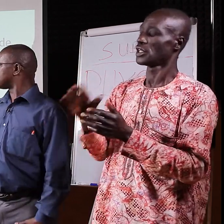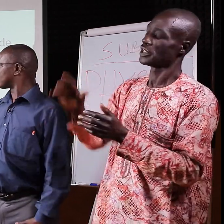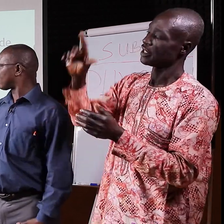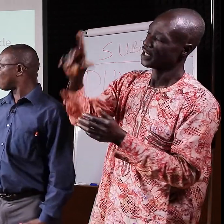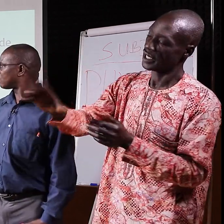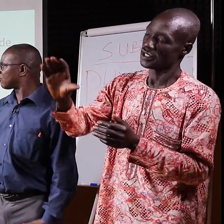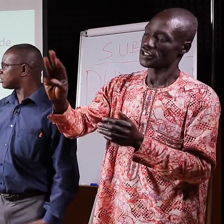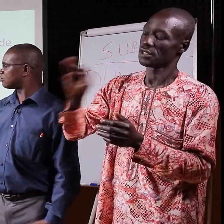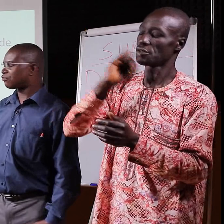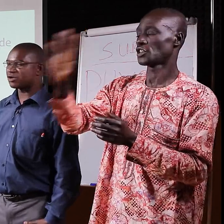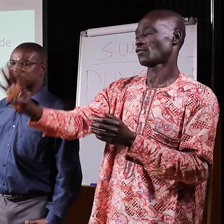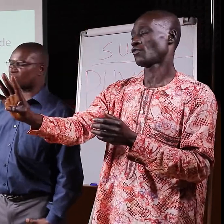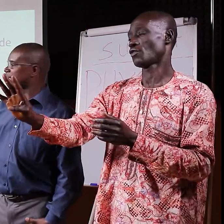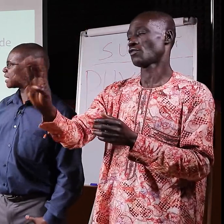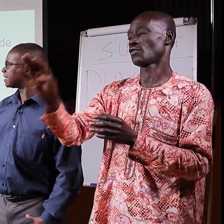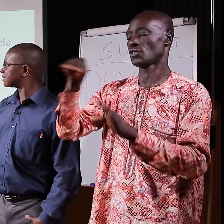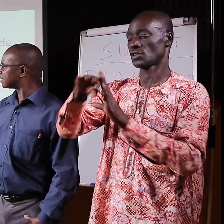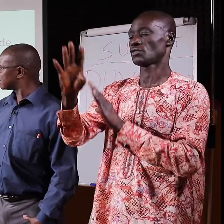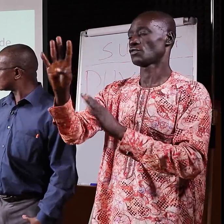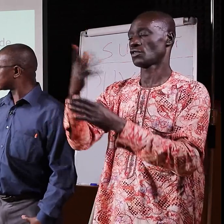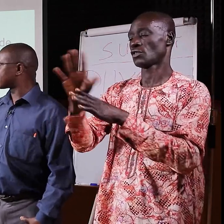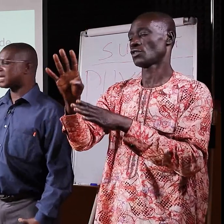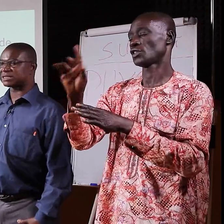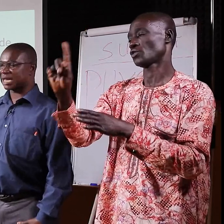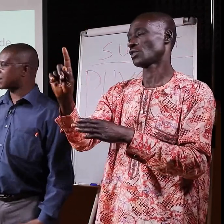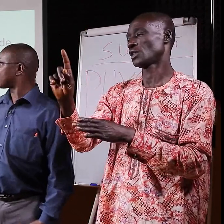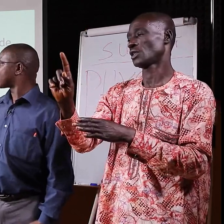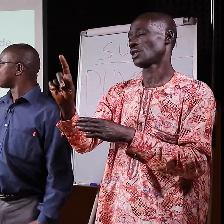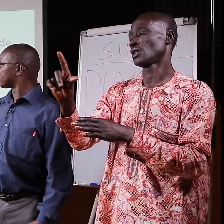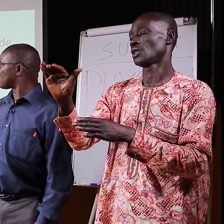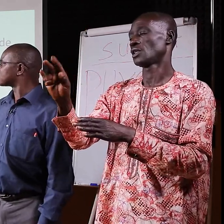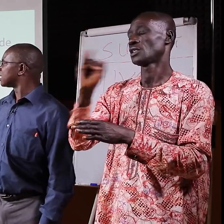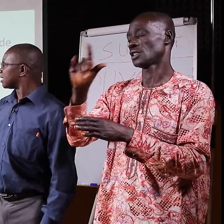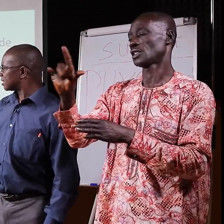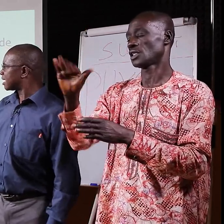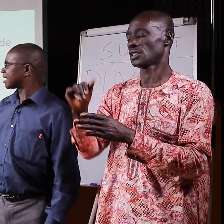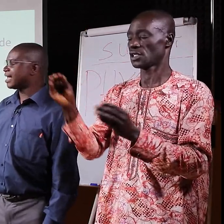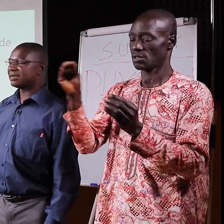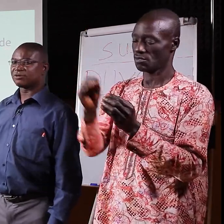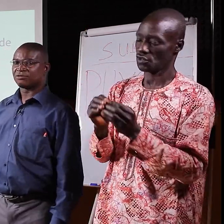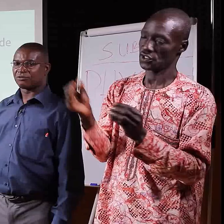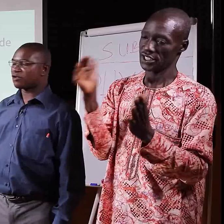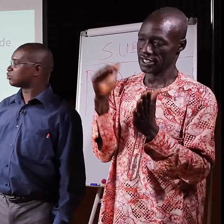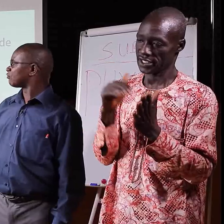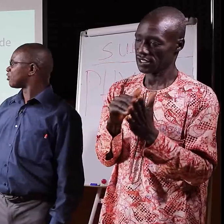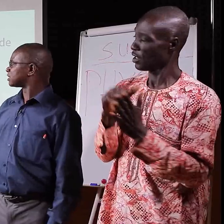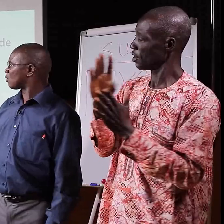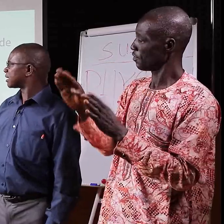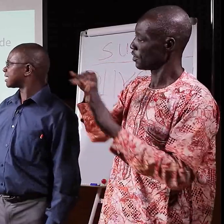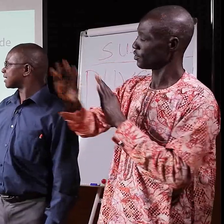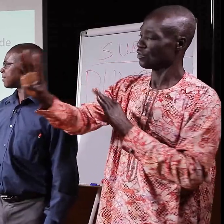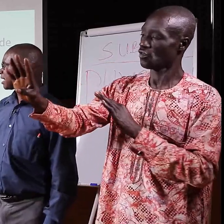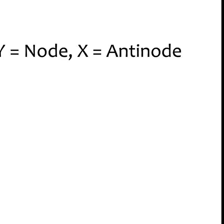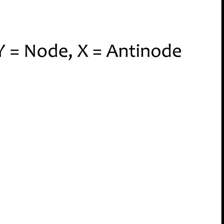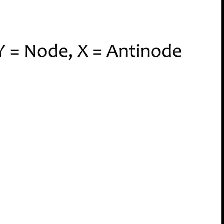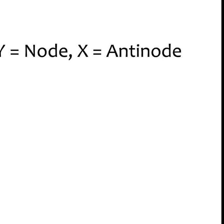to be 4. 4 into 4 is 1 times lambda is lambda, plus again 4 into 4 is 1